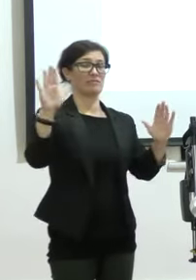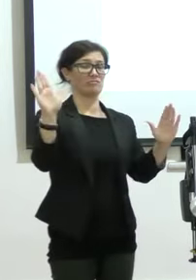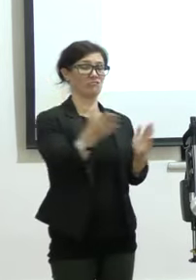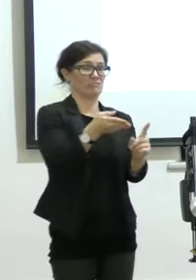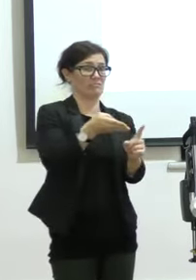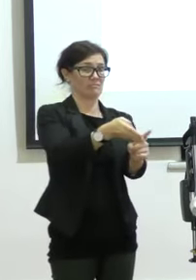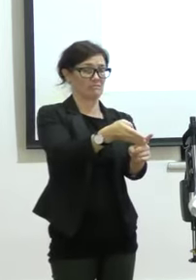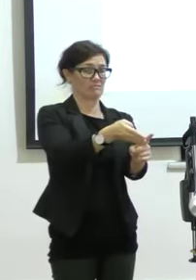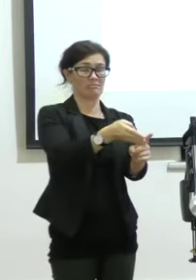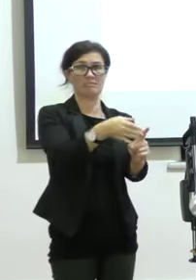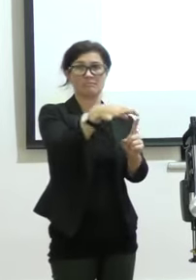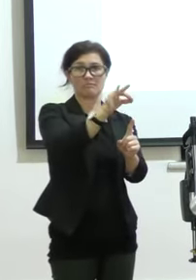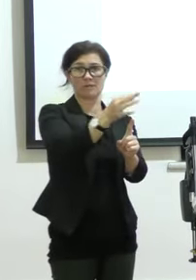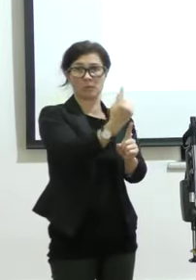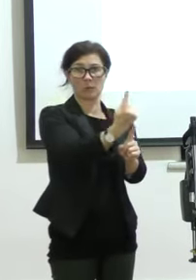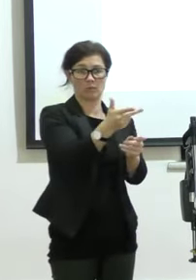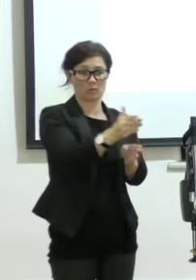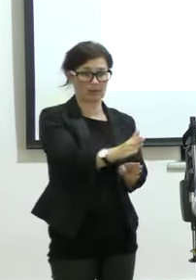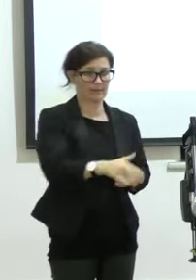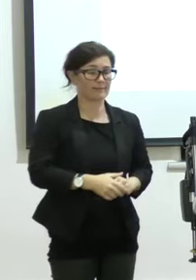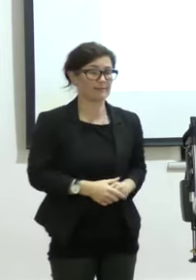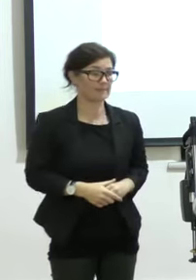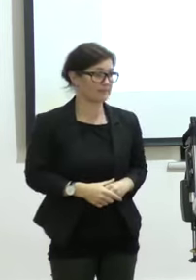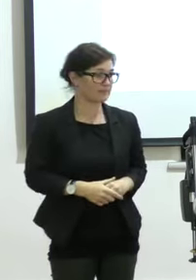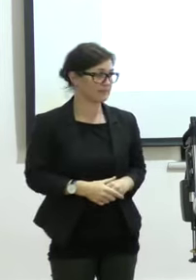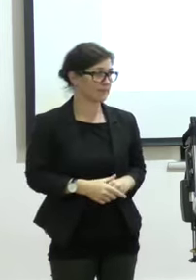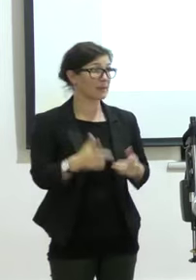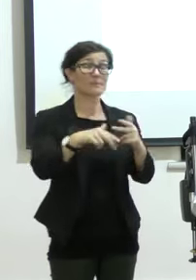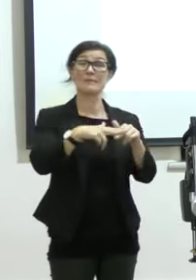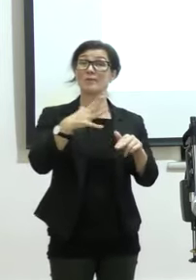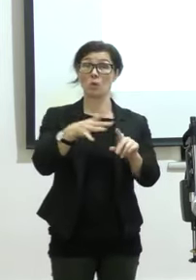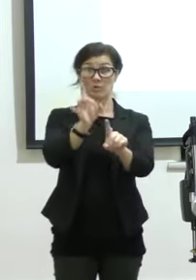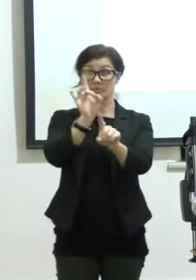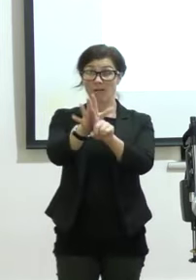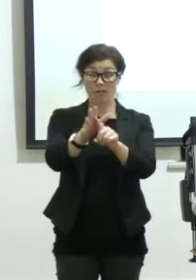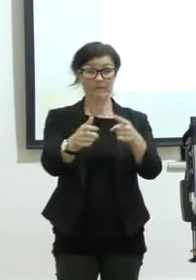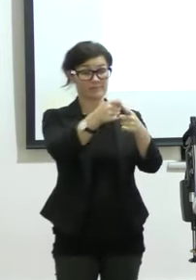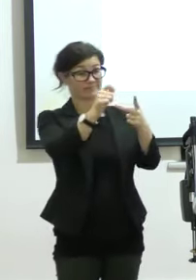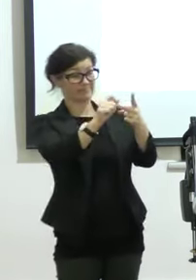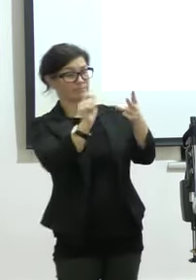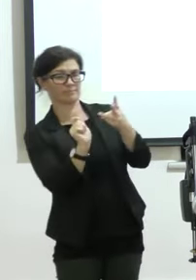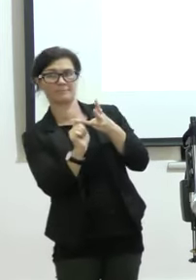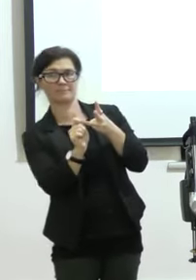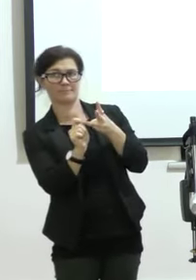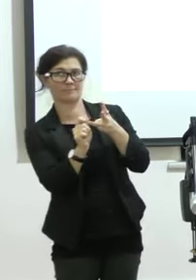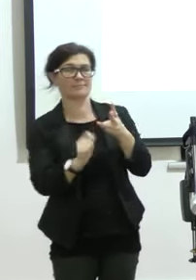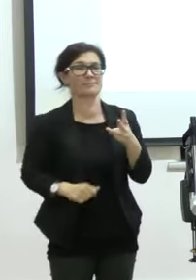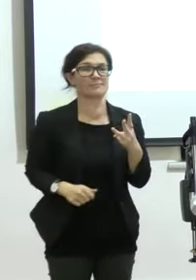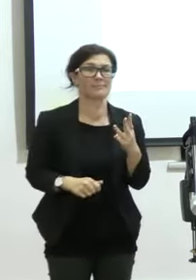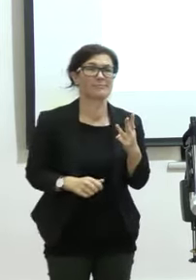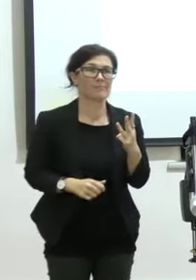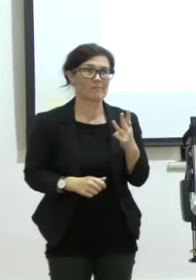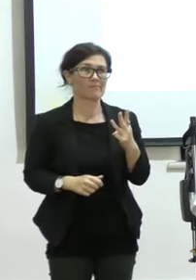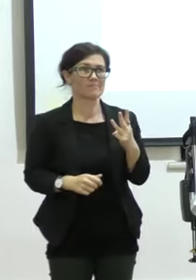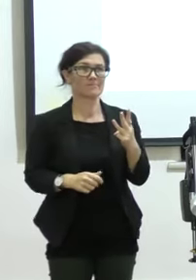All right. But if you want to do the most yourself, you can move on to the next option, and that